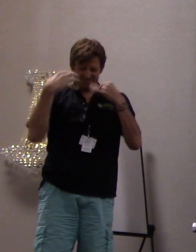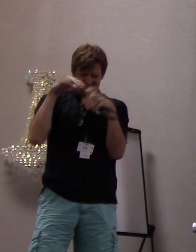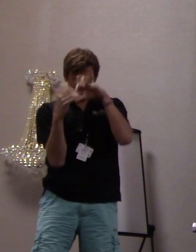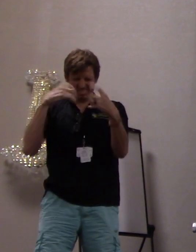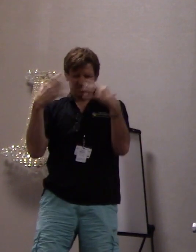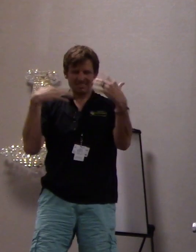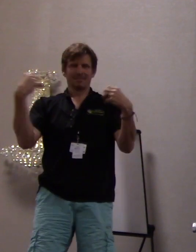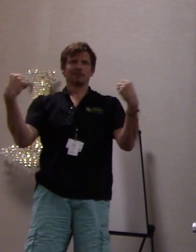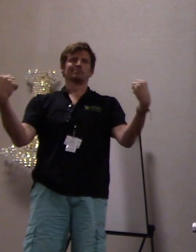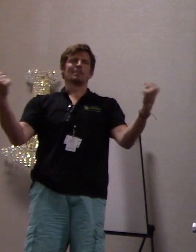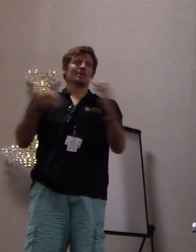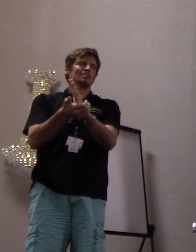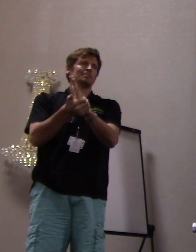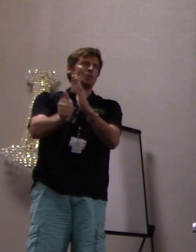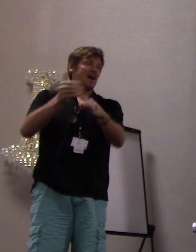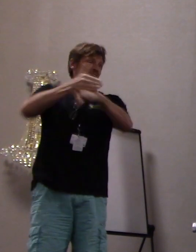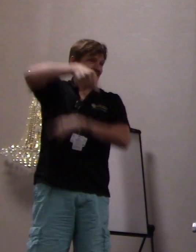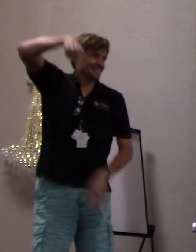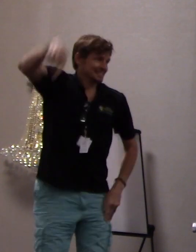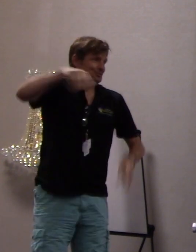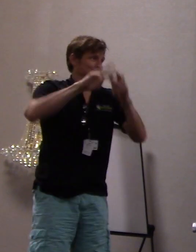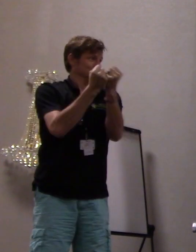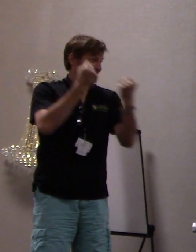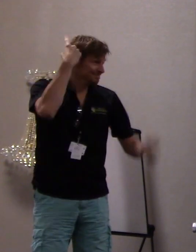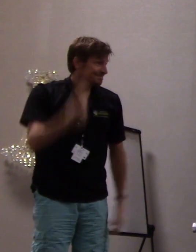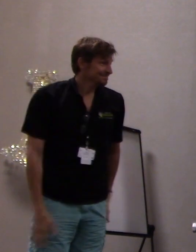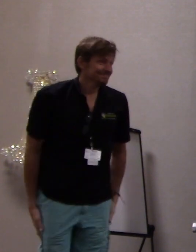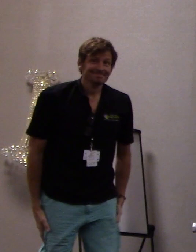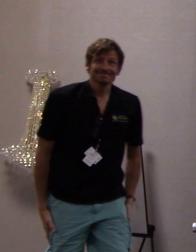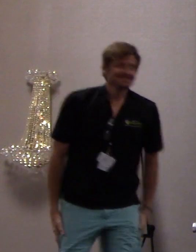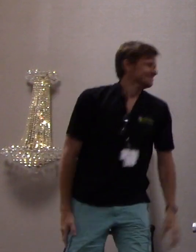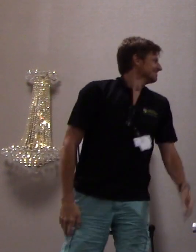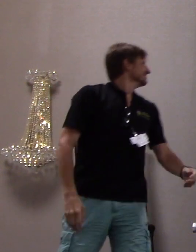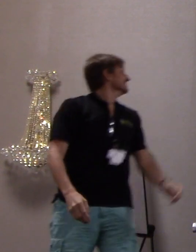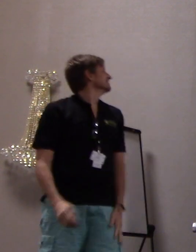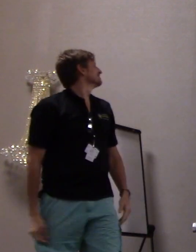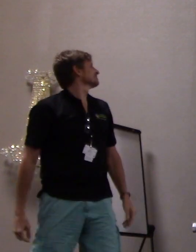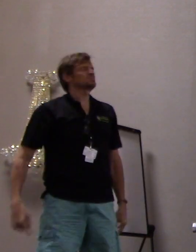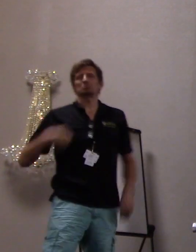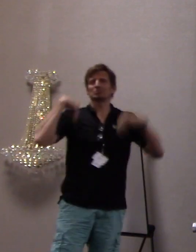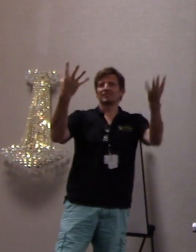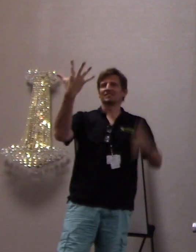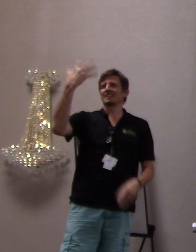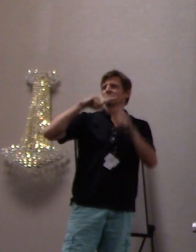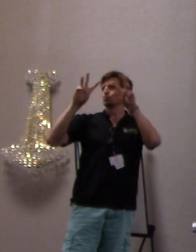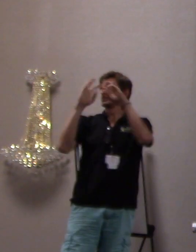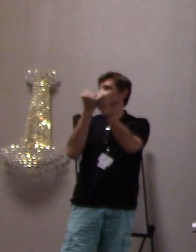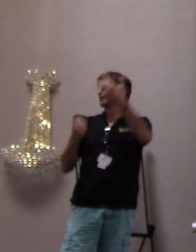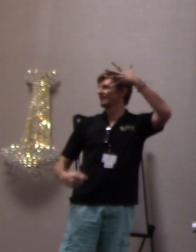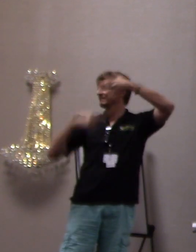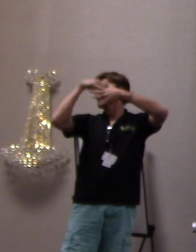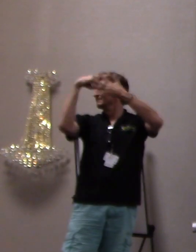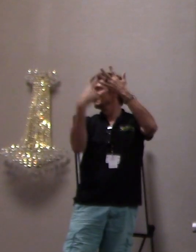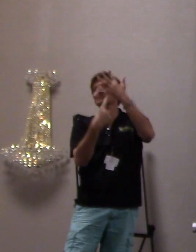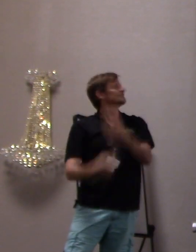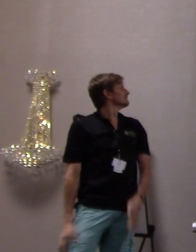Oh. We need practice so that we can get these skills. After these workshops, you're going to have it. I I'm